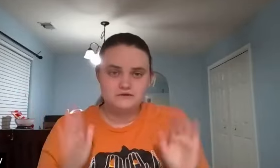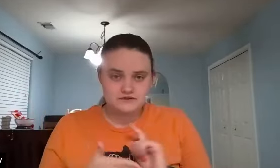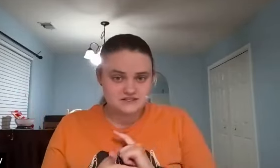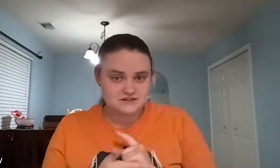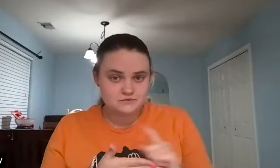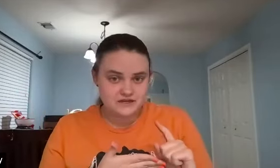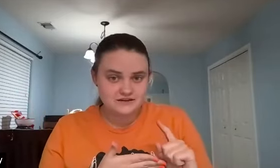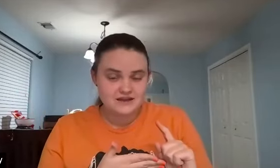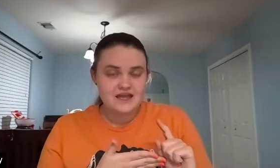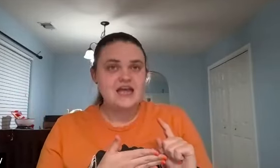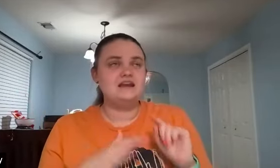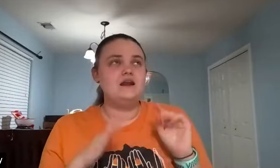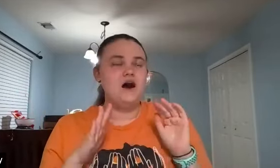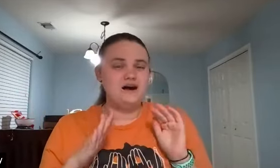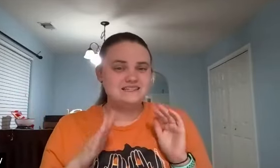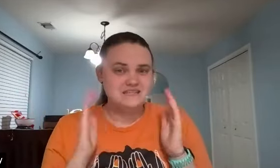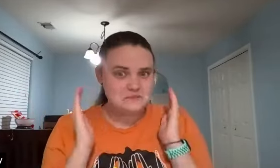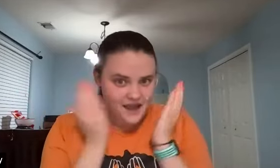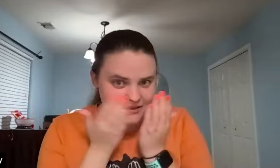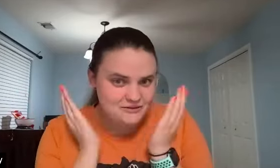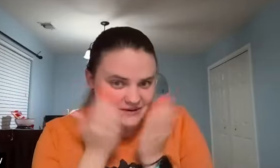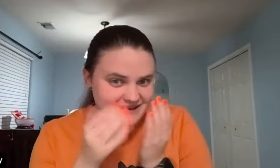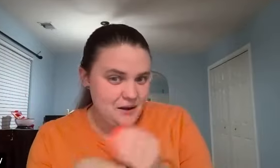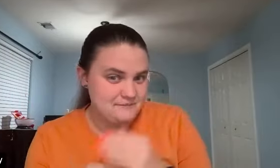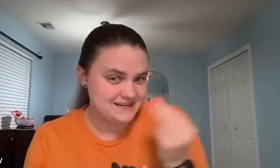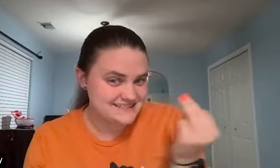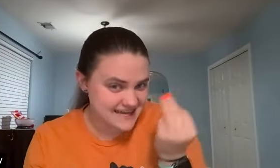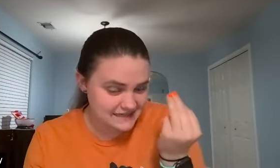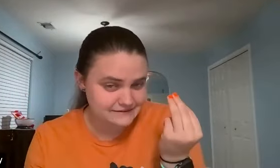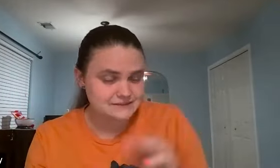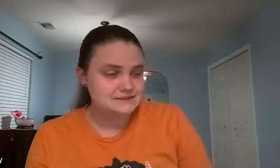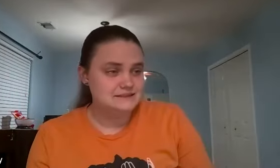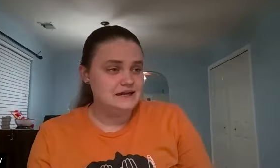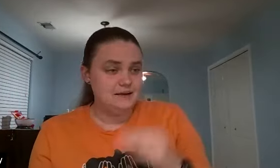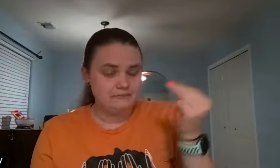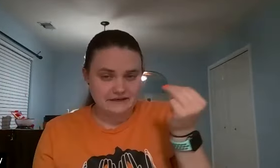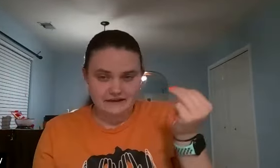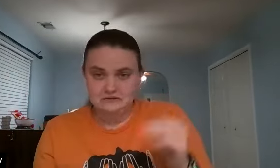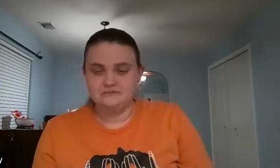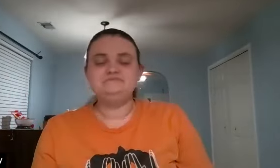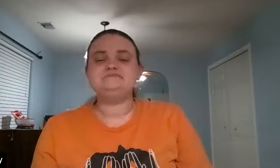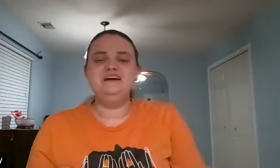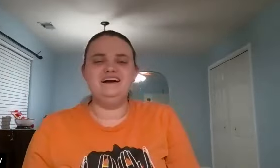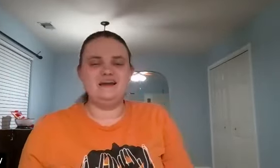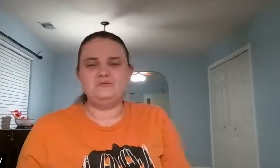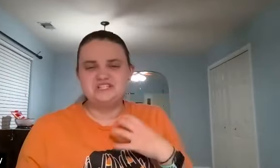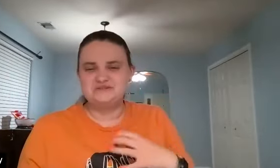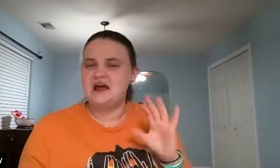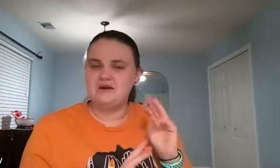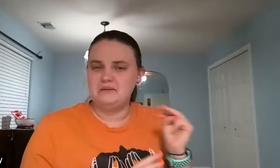rest of y'all's week and an awesome Halloween on Monday. Ooh. I wish it was not on a